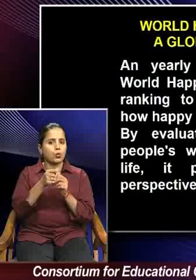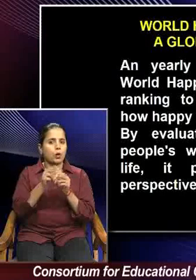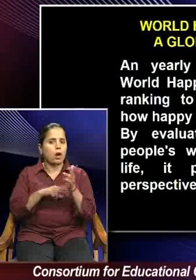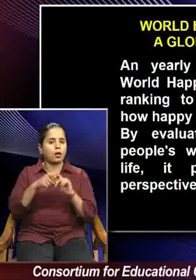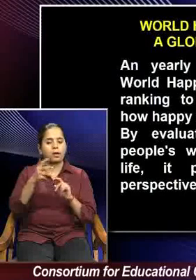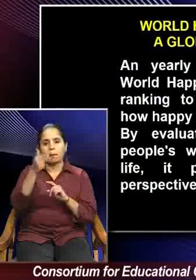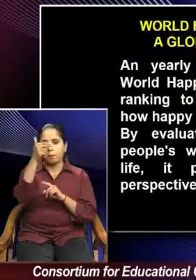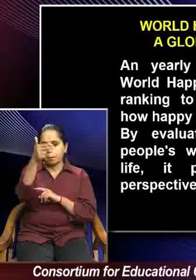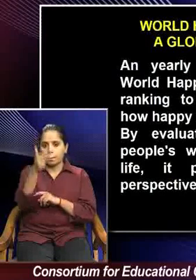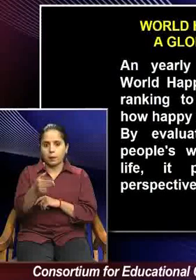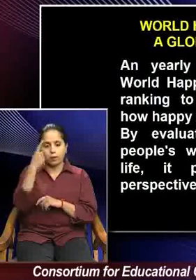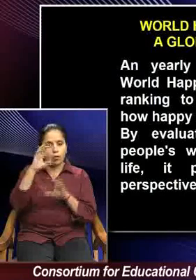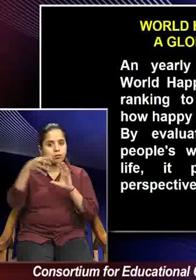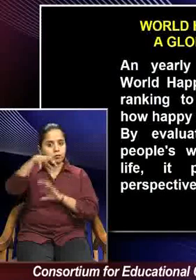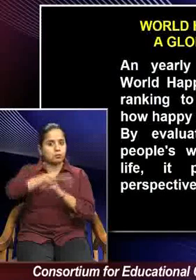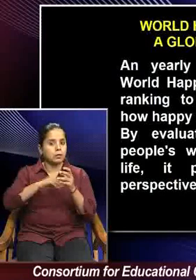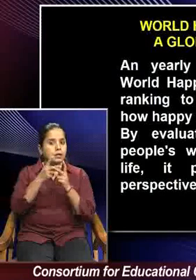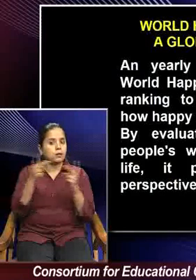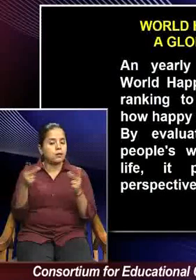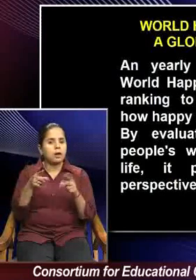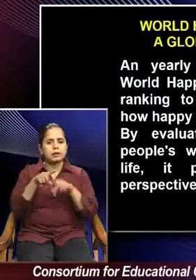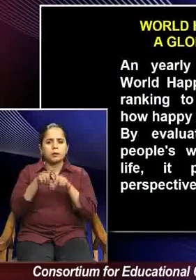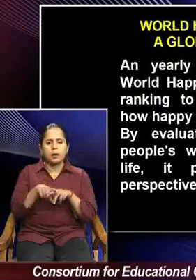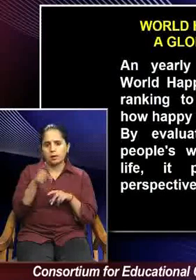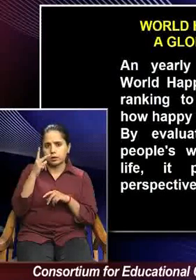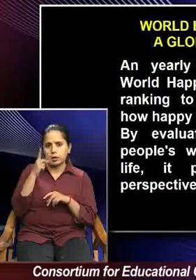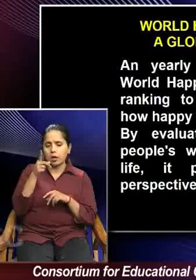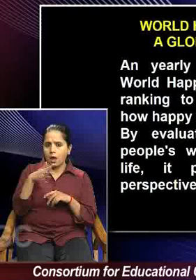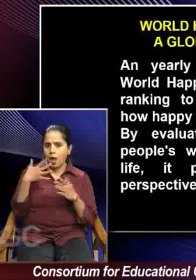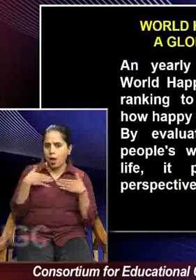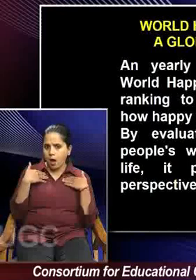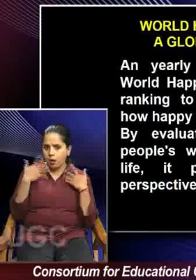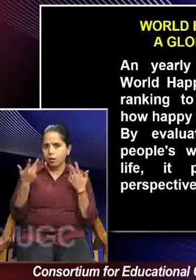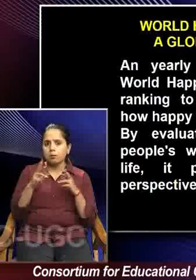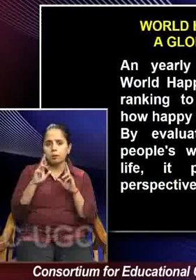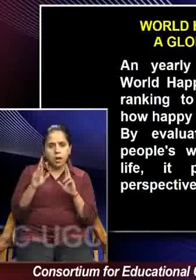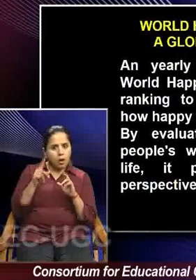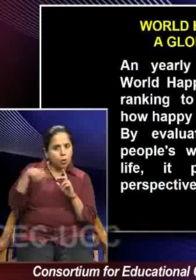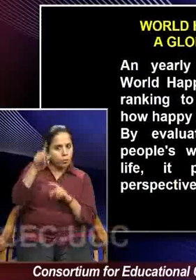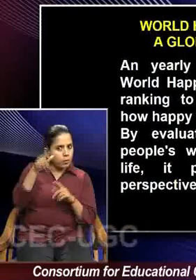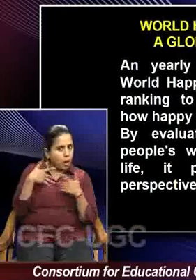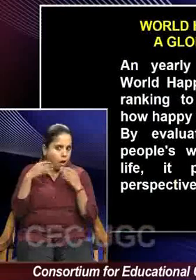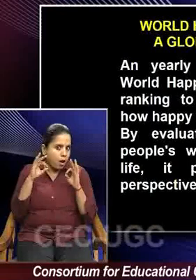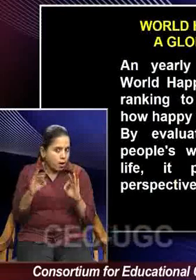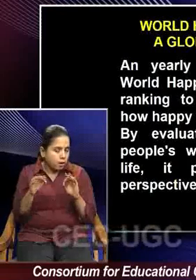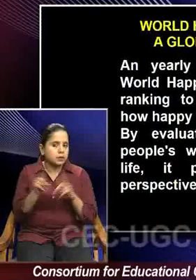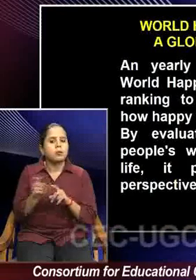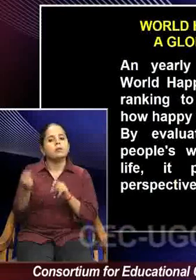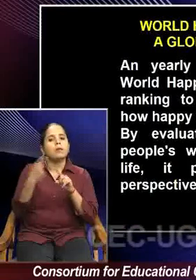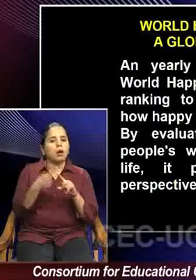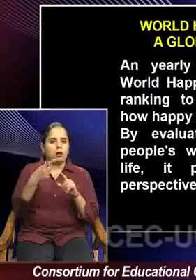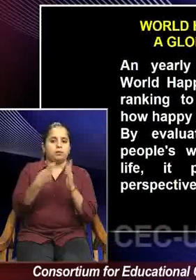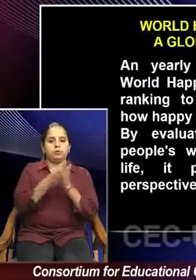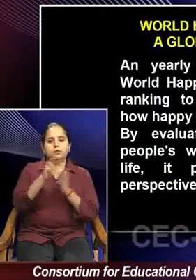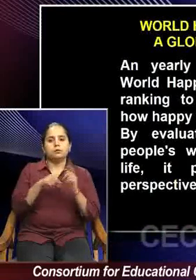the nations depending on how happy and prosperous they are. By